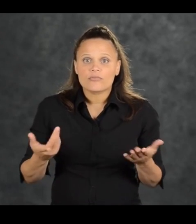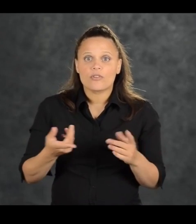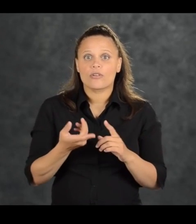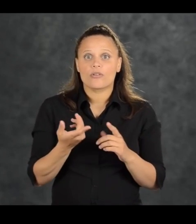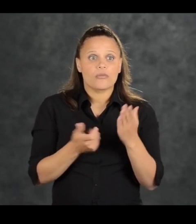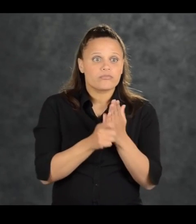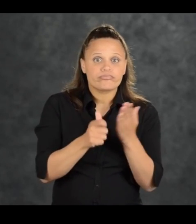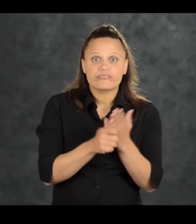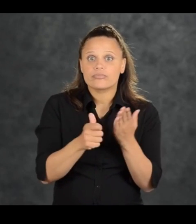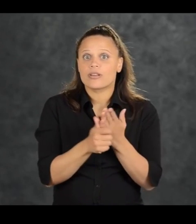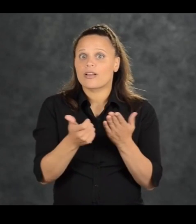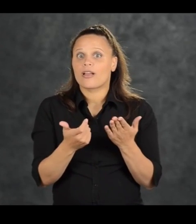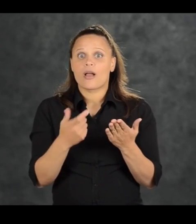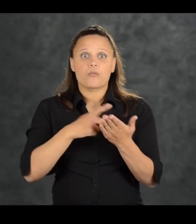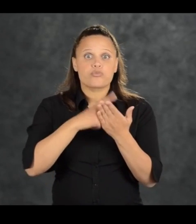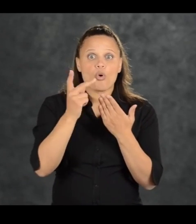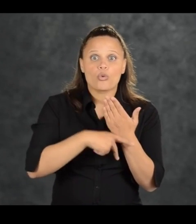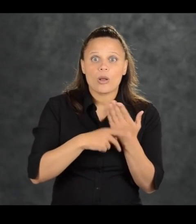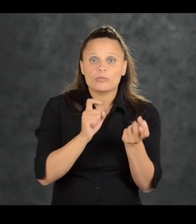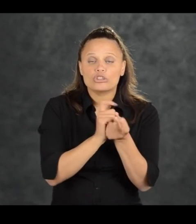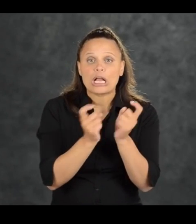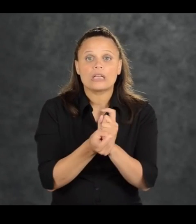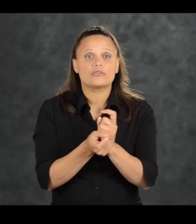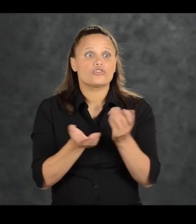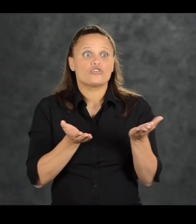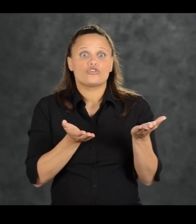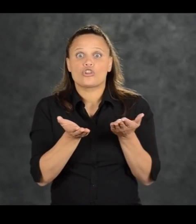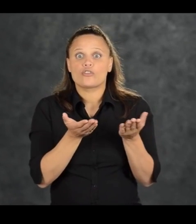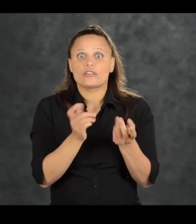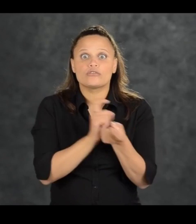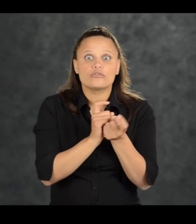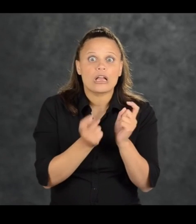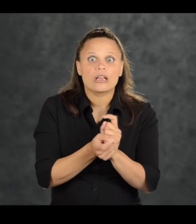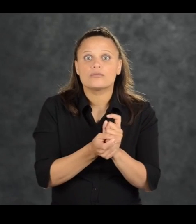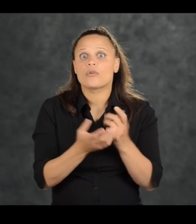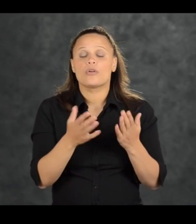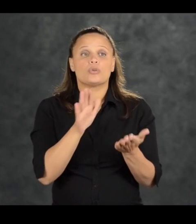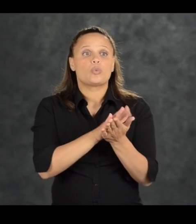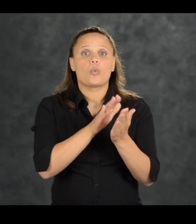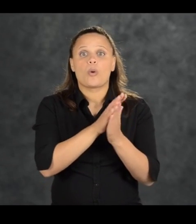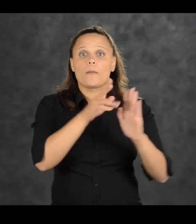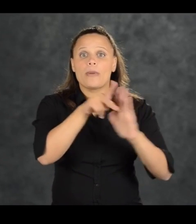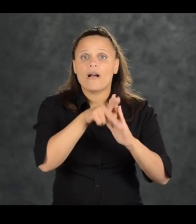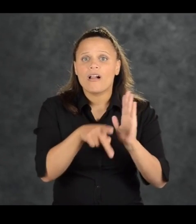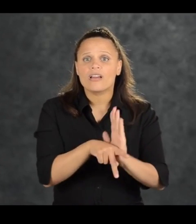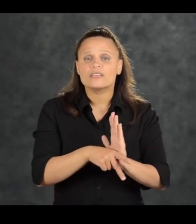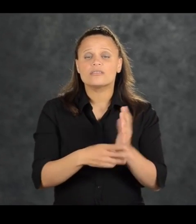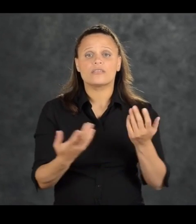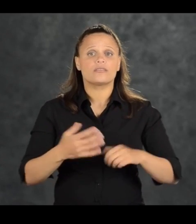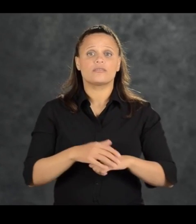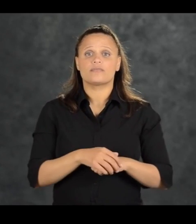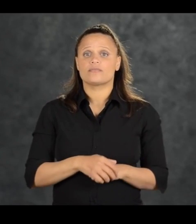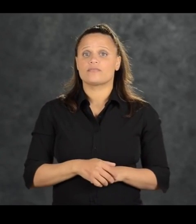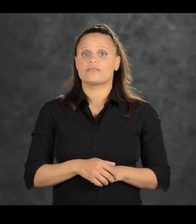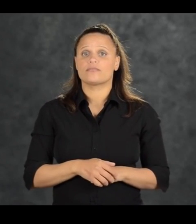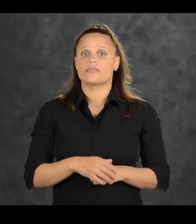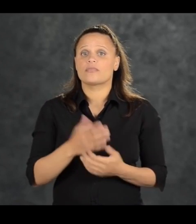taken during a VP conversation maybe. If something has changed, the policies with the school